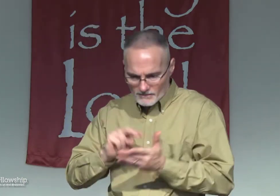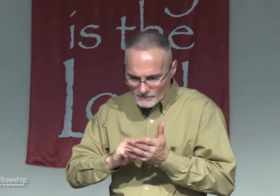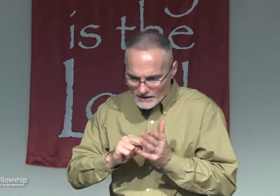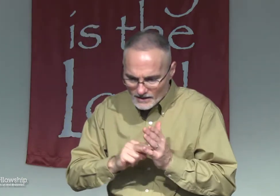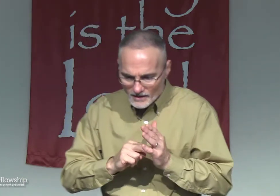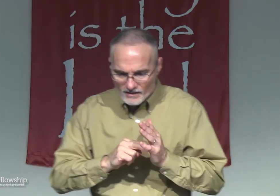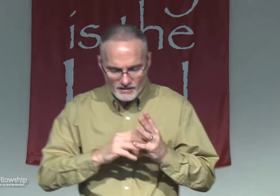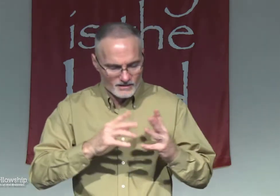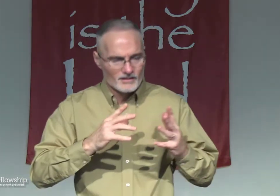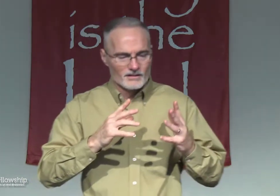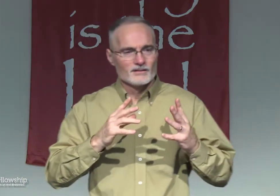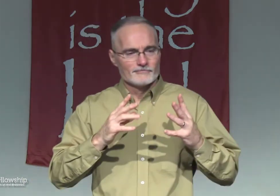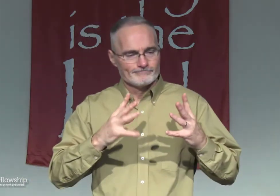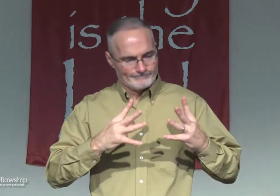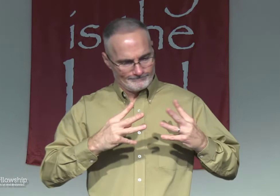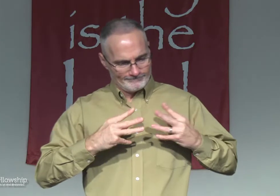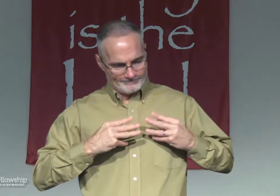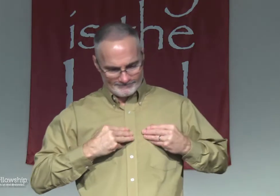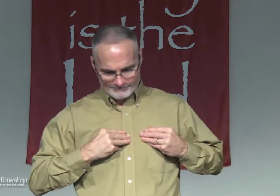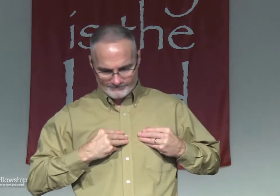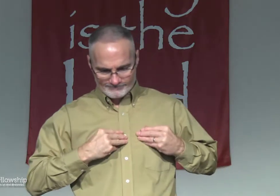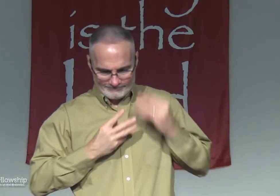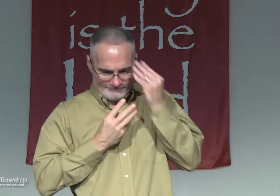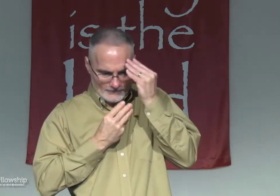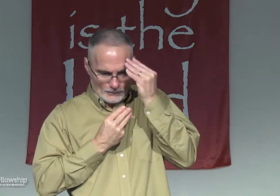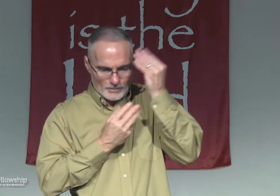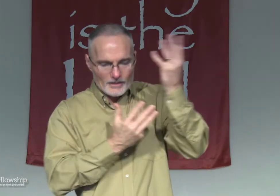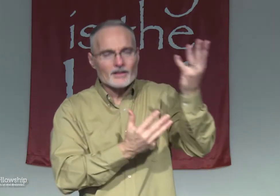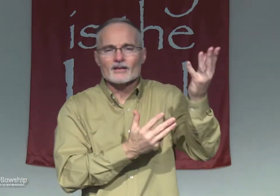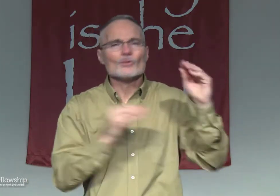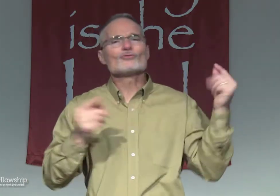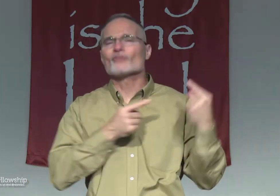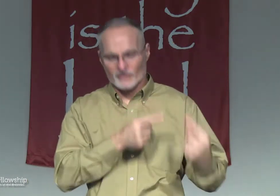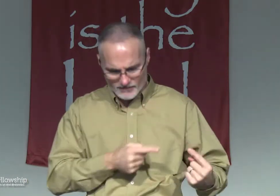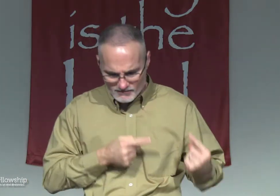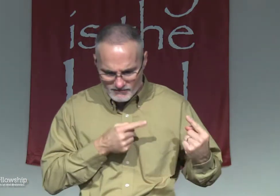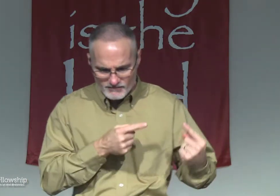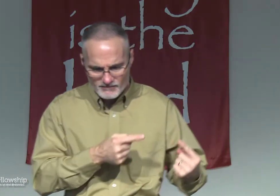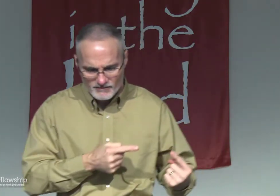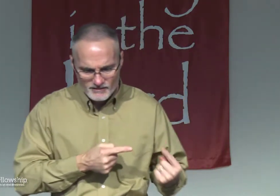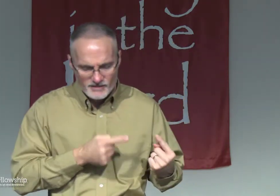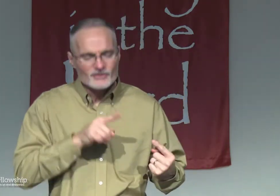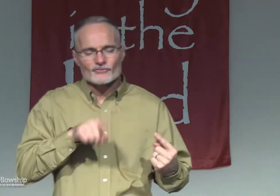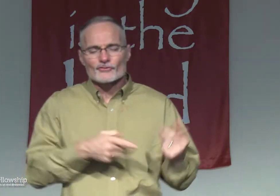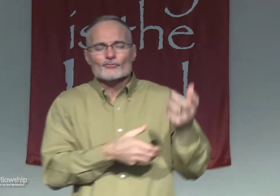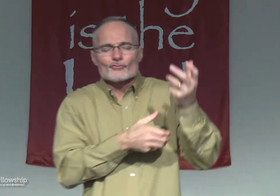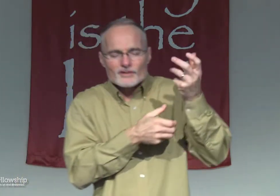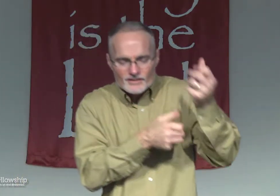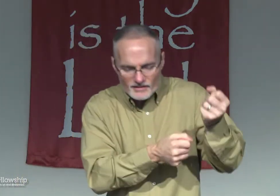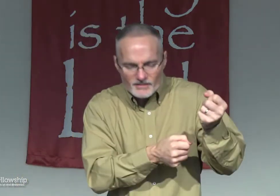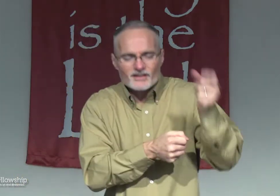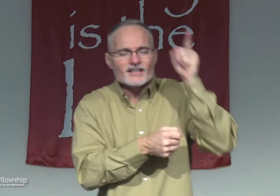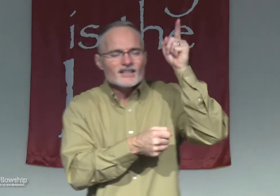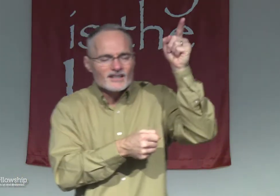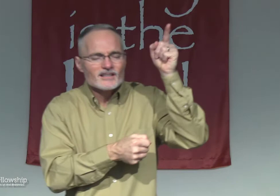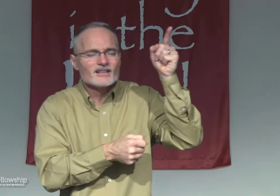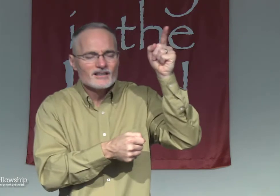If you abide, meaning you accept and obey, just